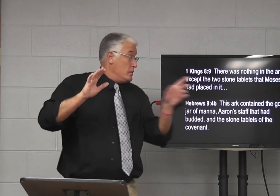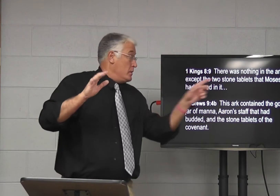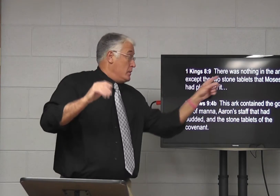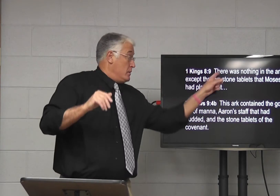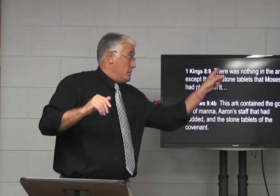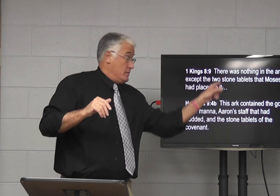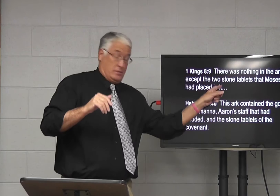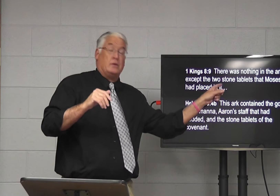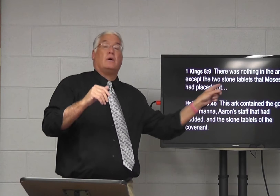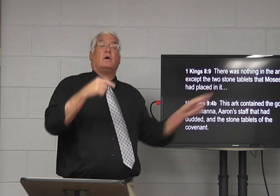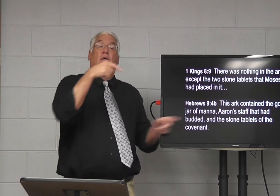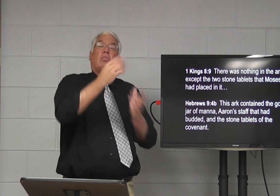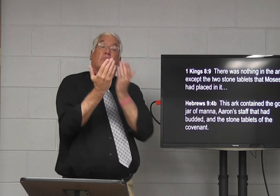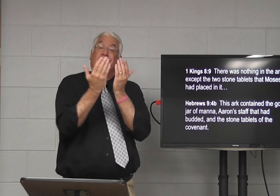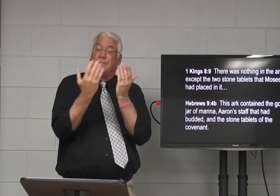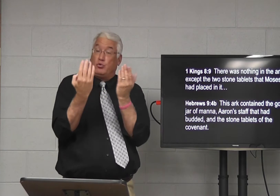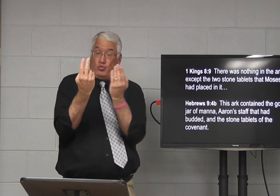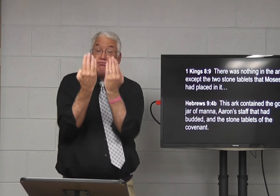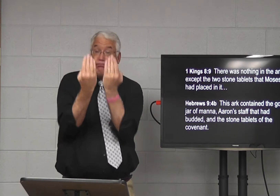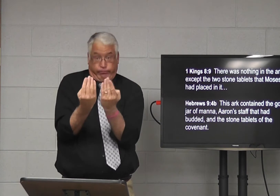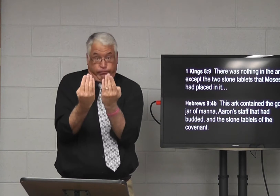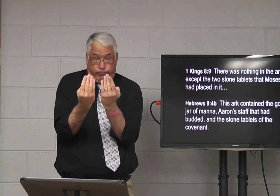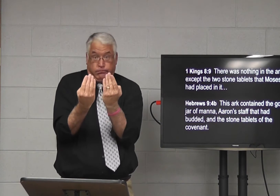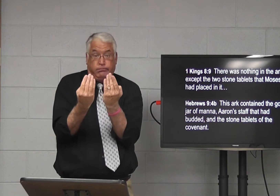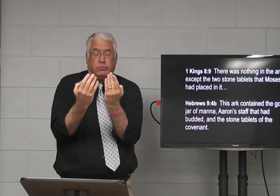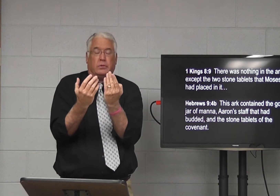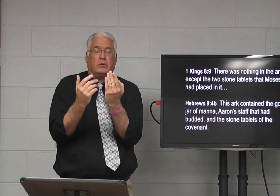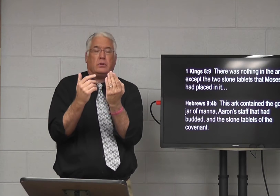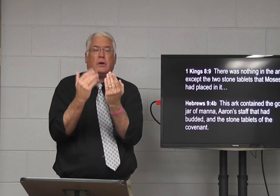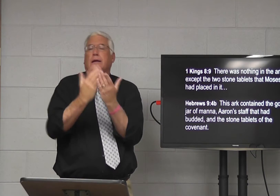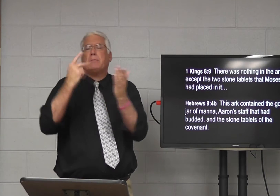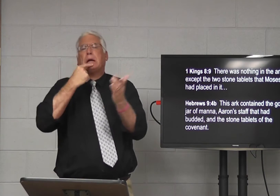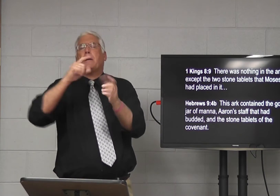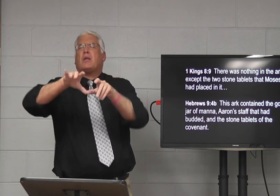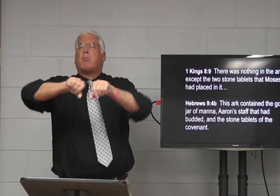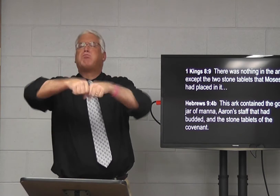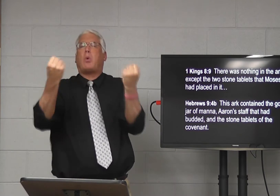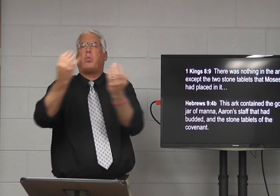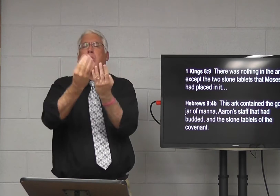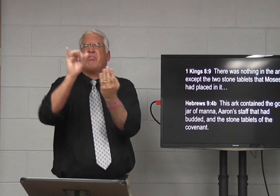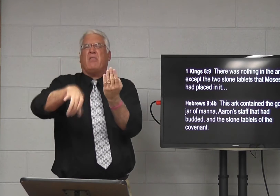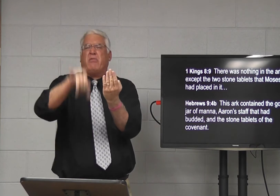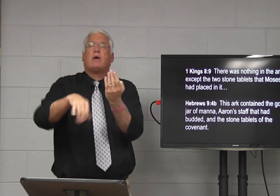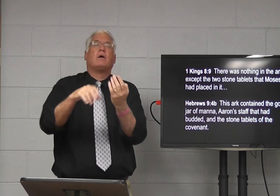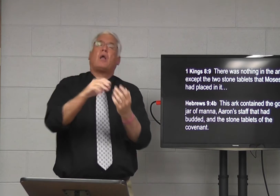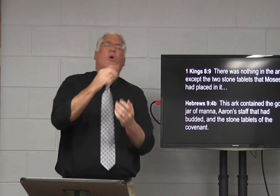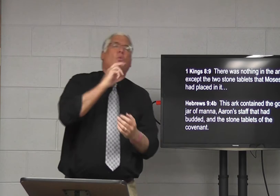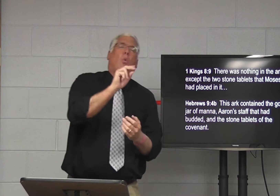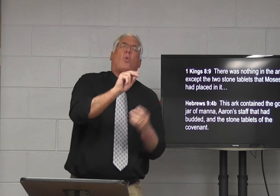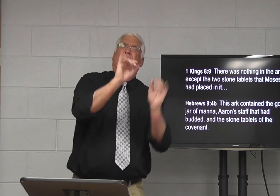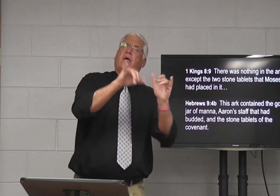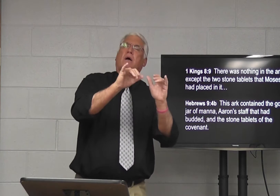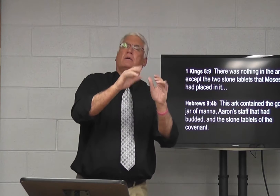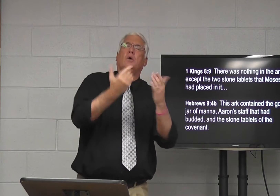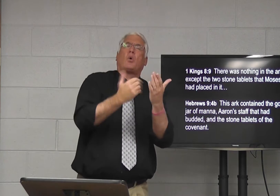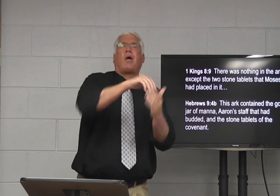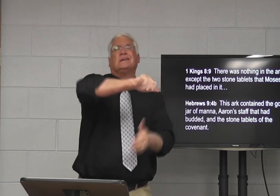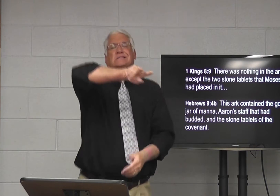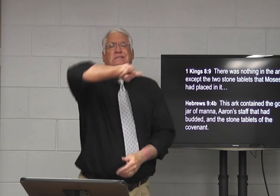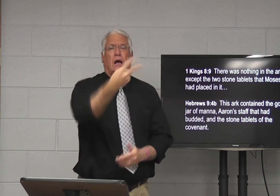So let me explain here. There are two tablets. Some were broken. No, that